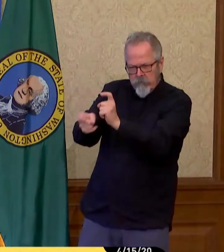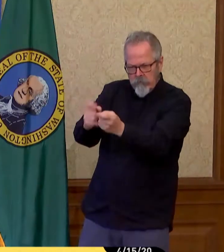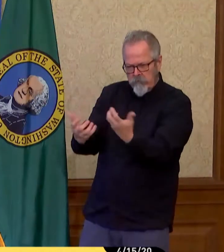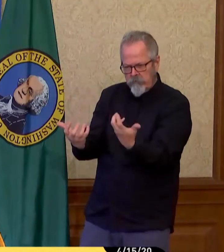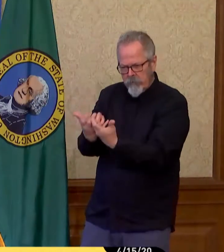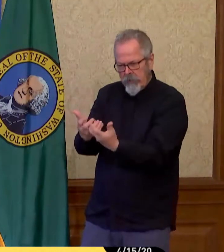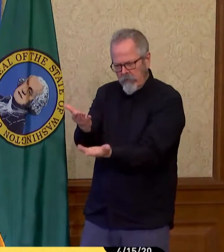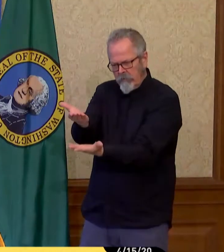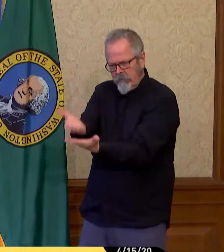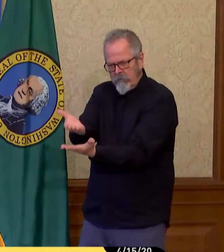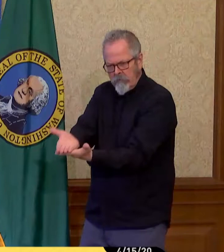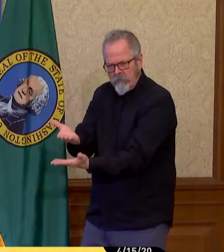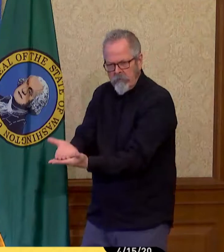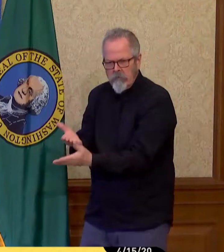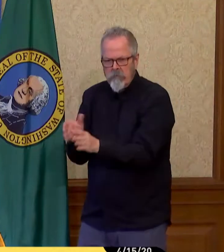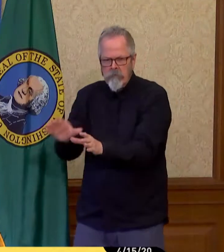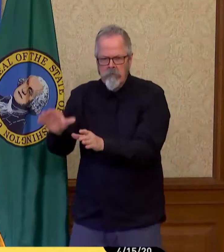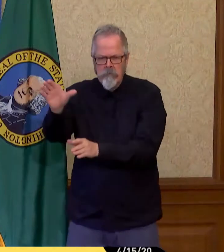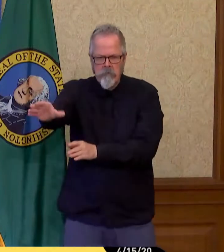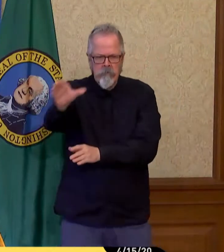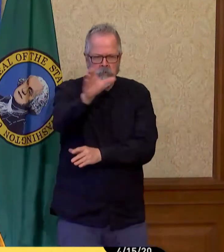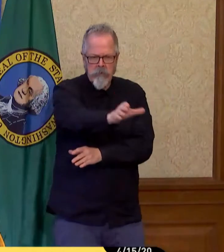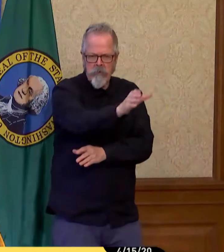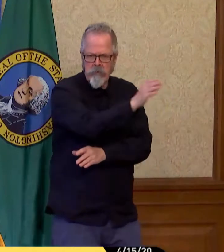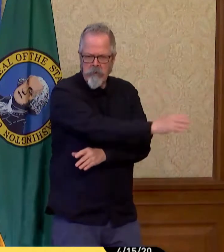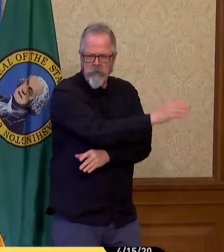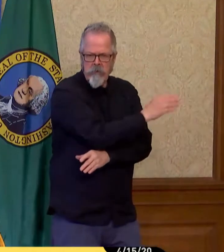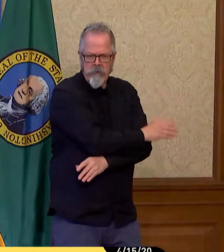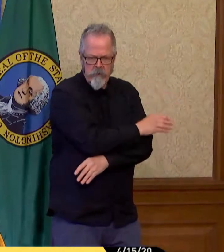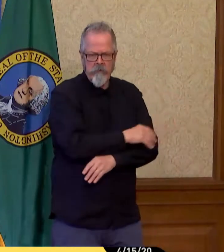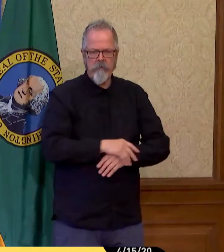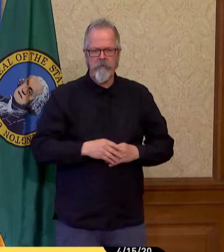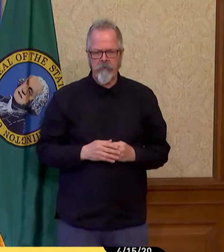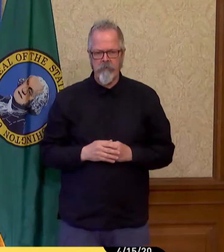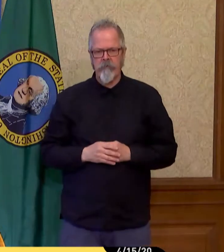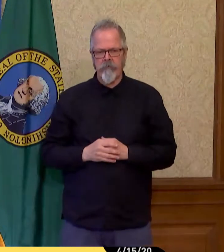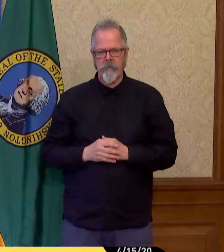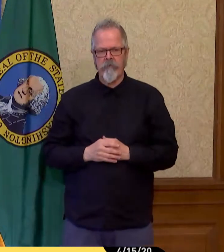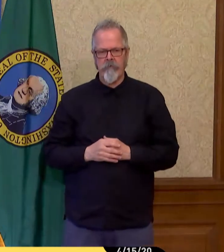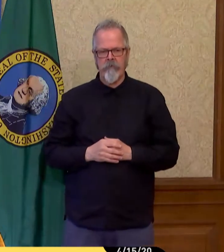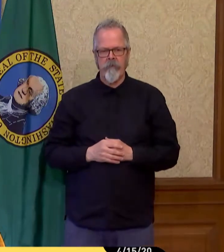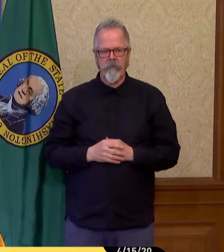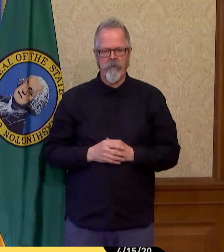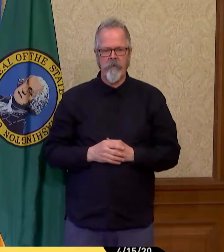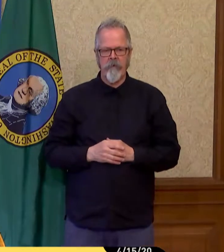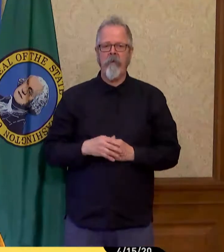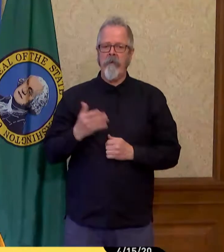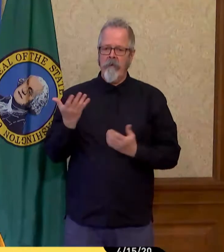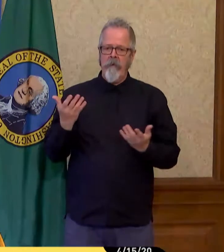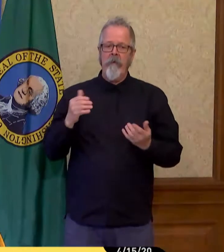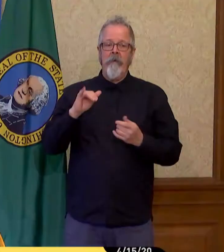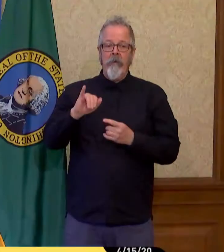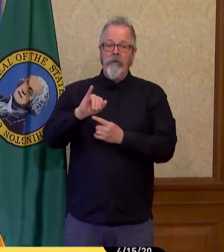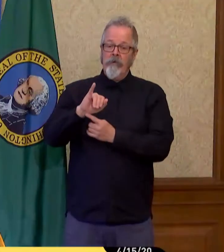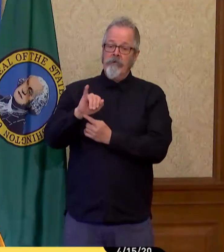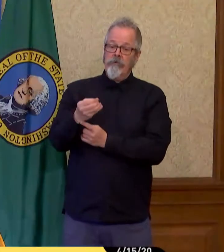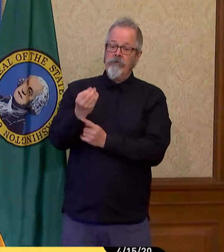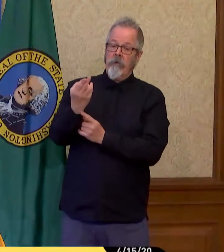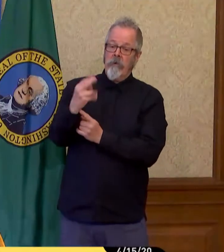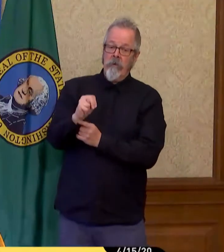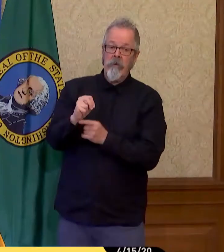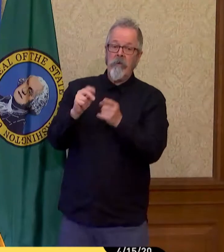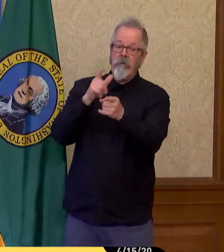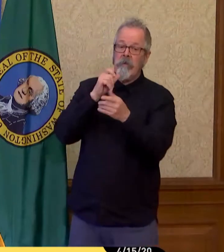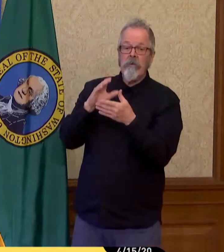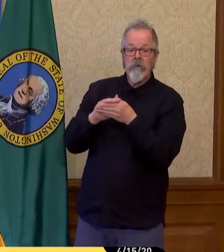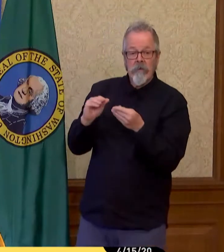Kathy Lofi have just been invaluable state assets in this. I think they've made some really good